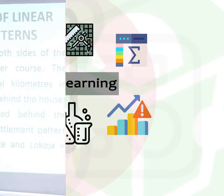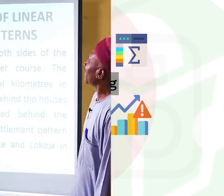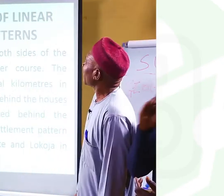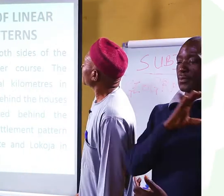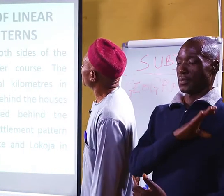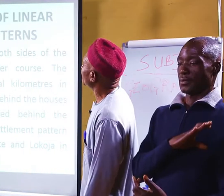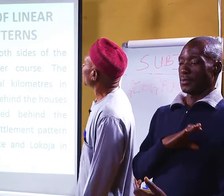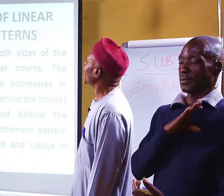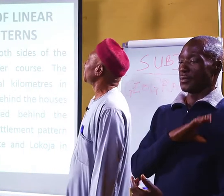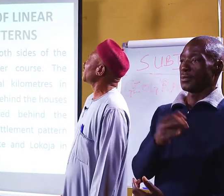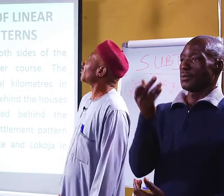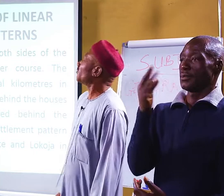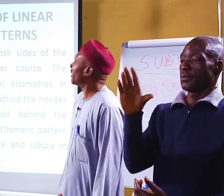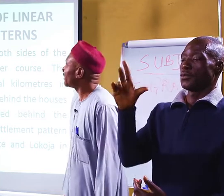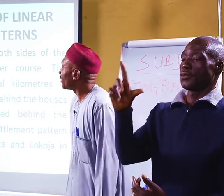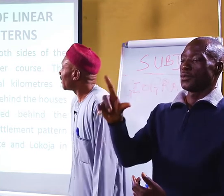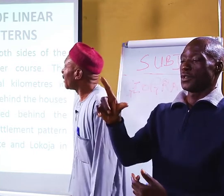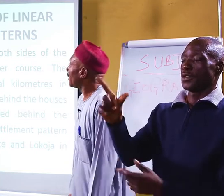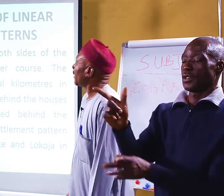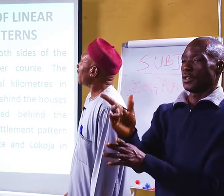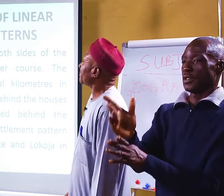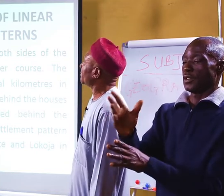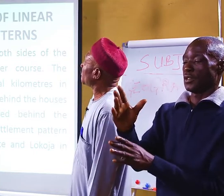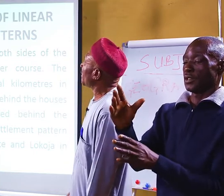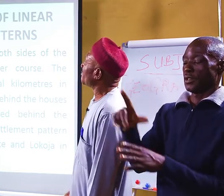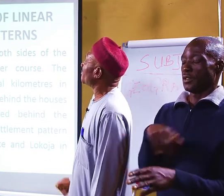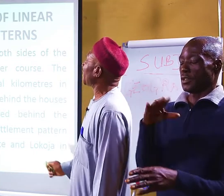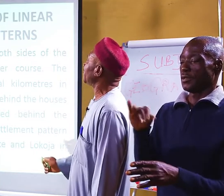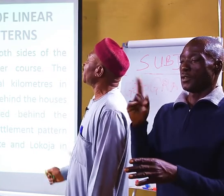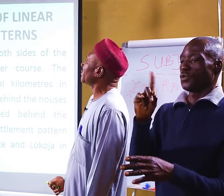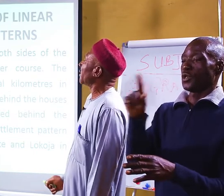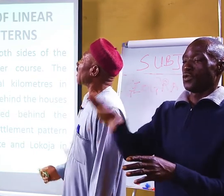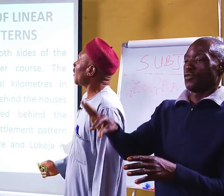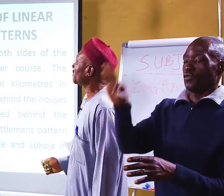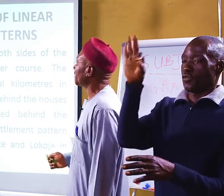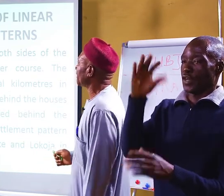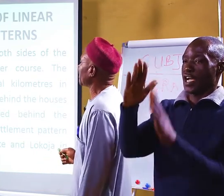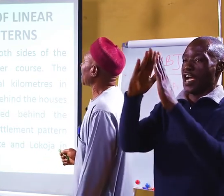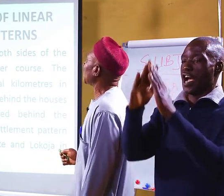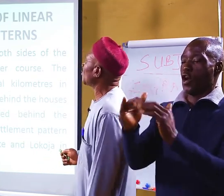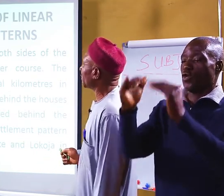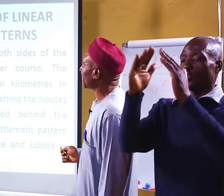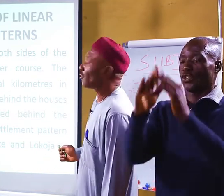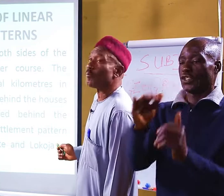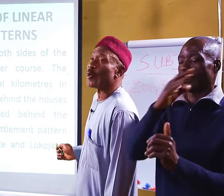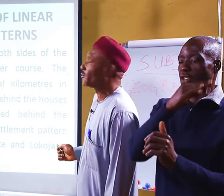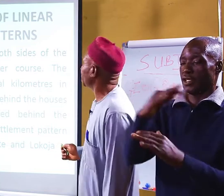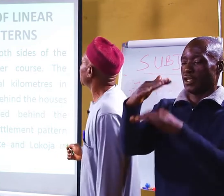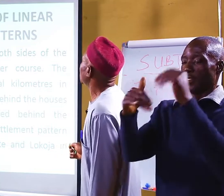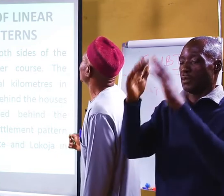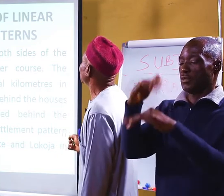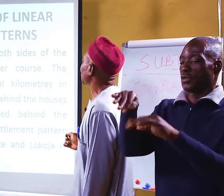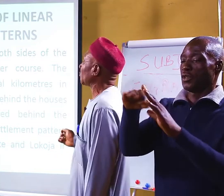The third characteristic of linear settlement is where you find houses are located on